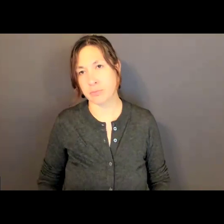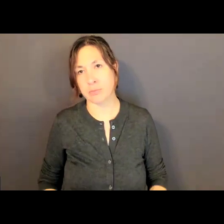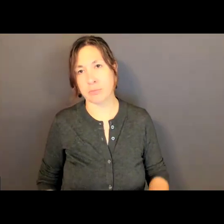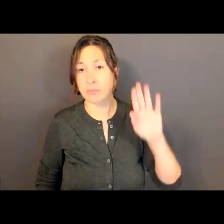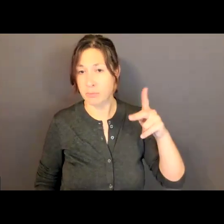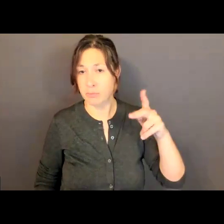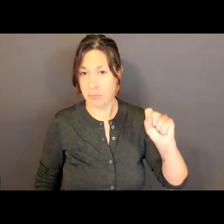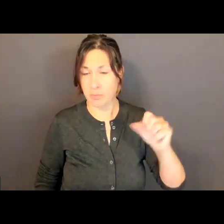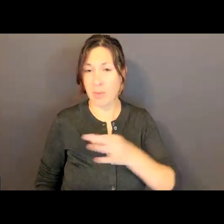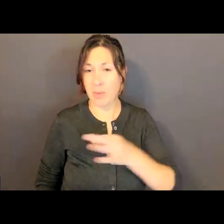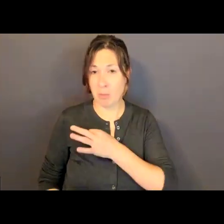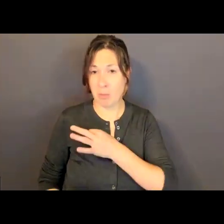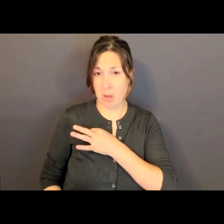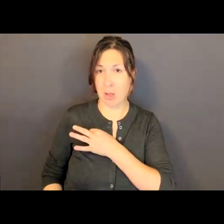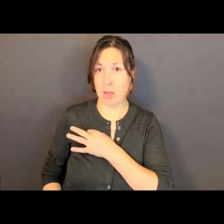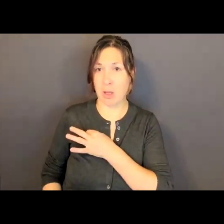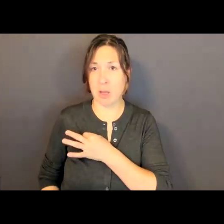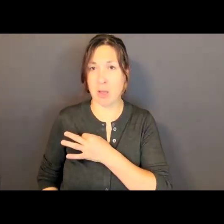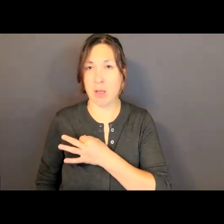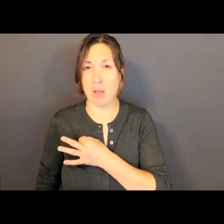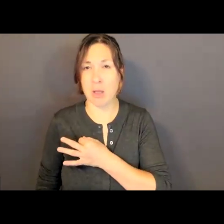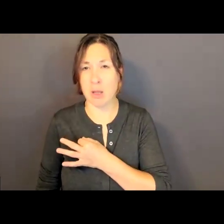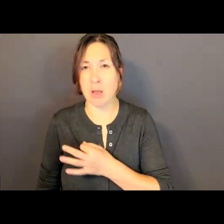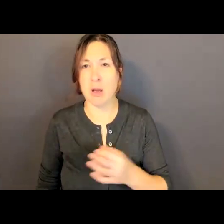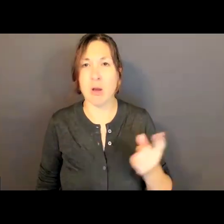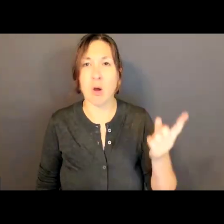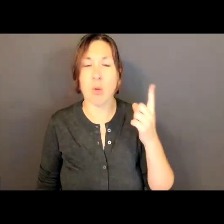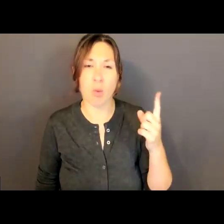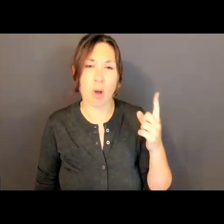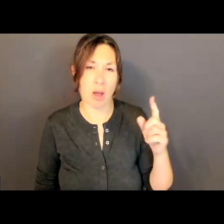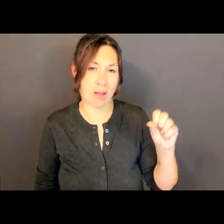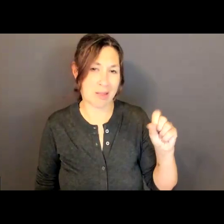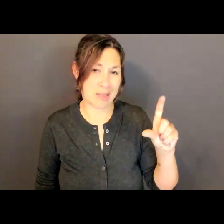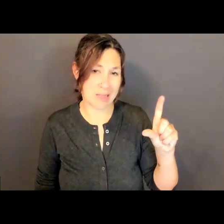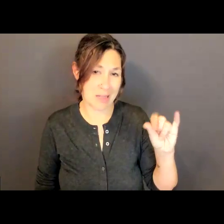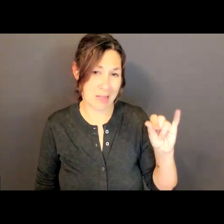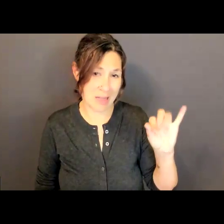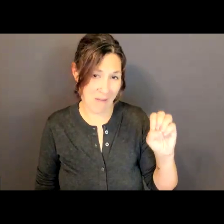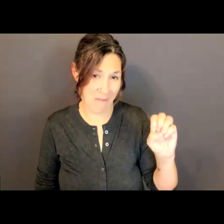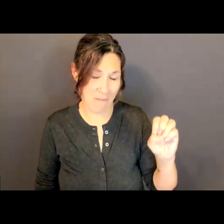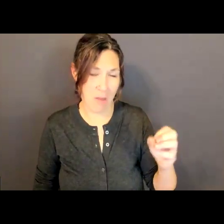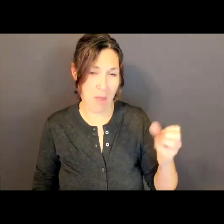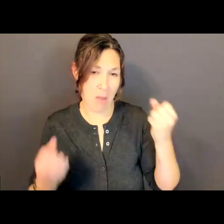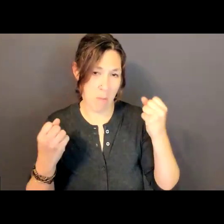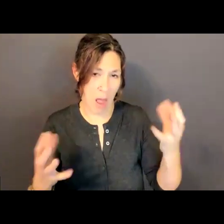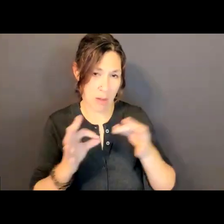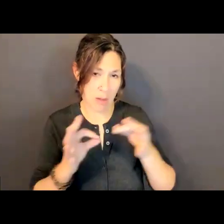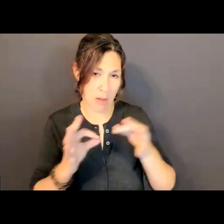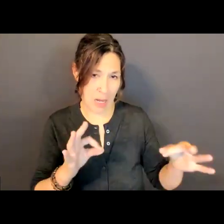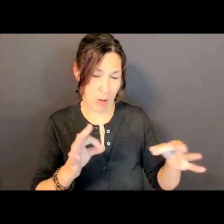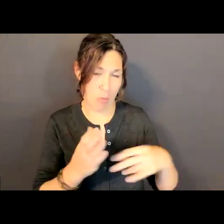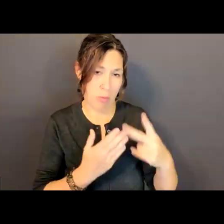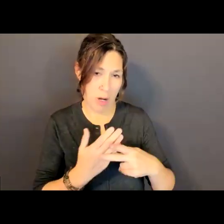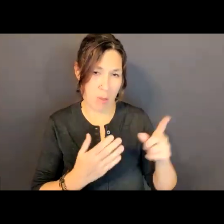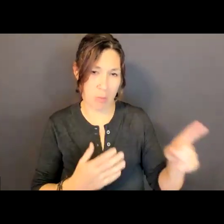this for a slide program, multilingual. My point